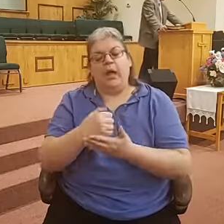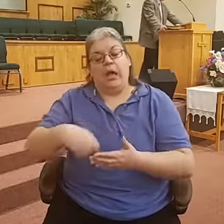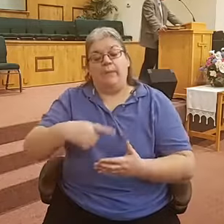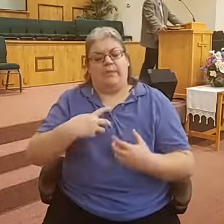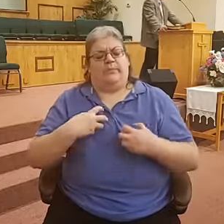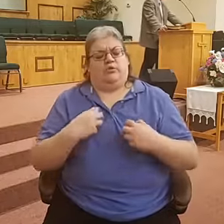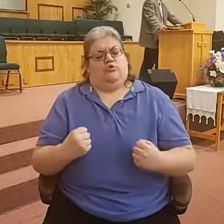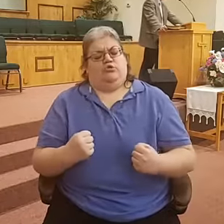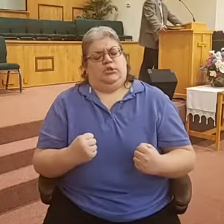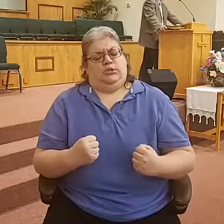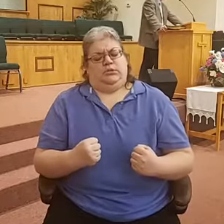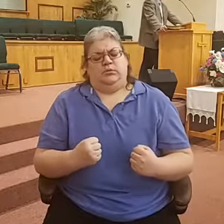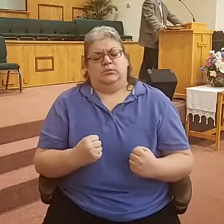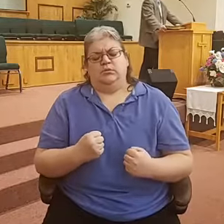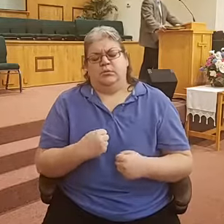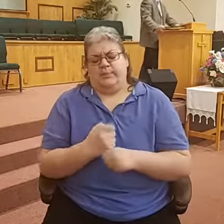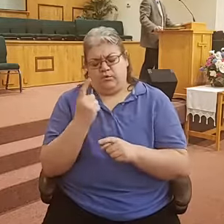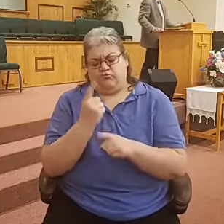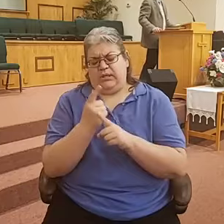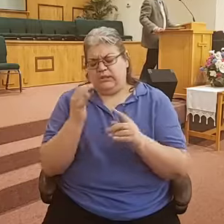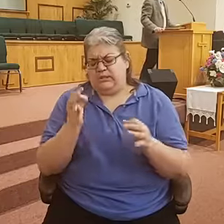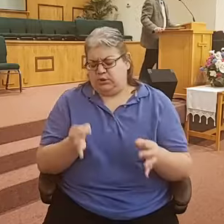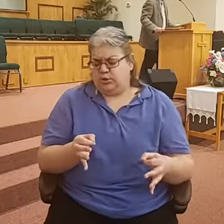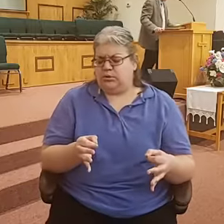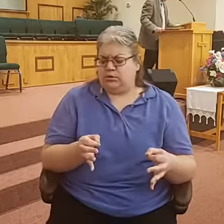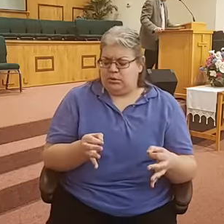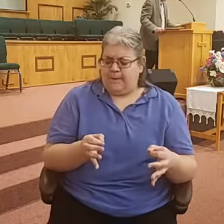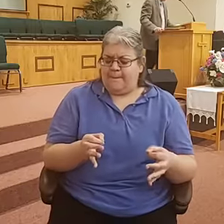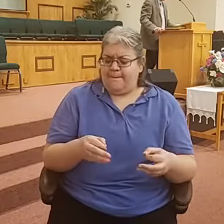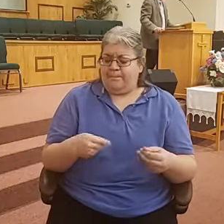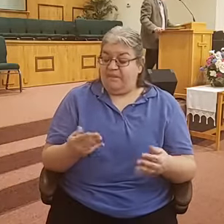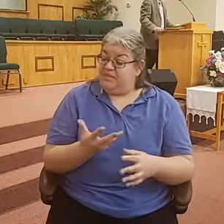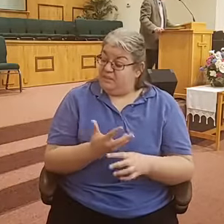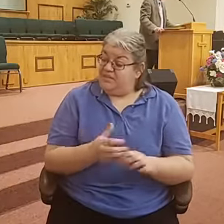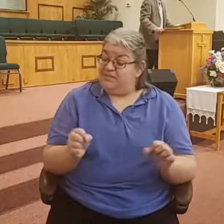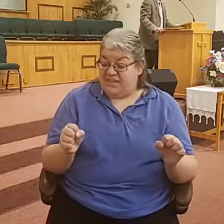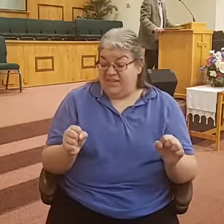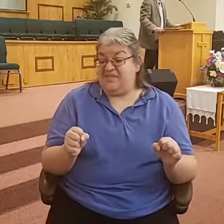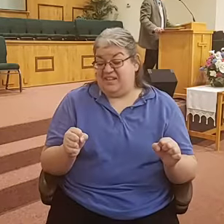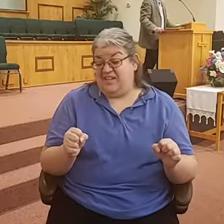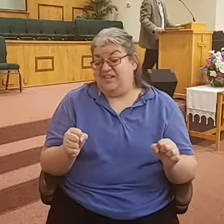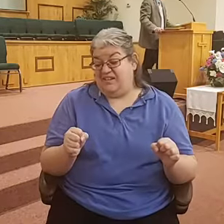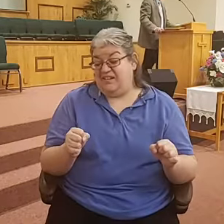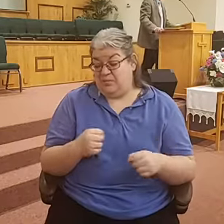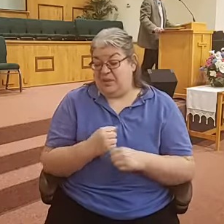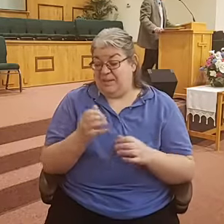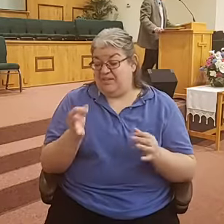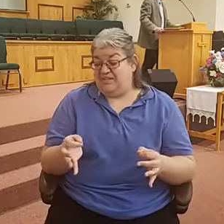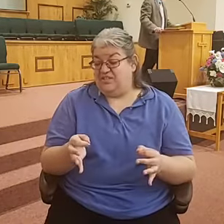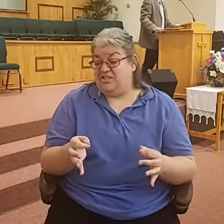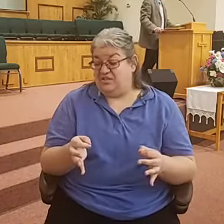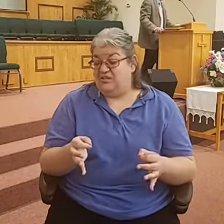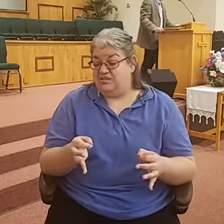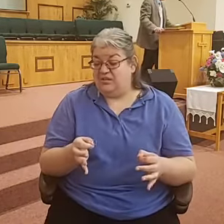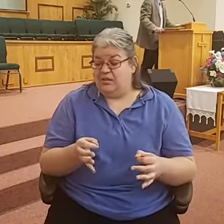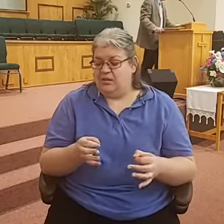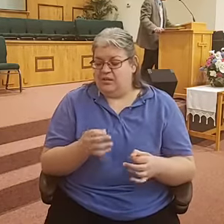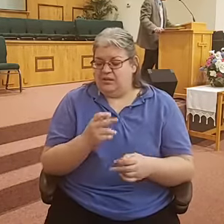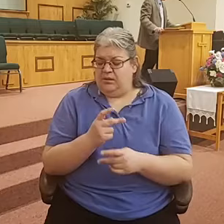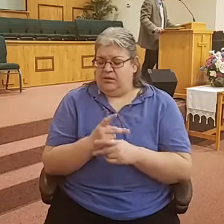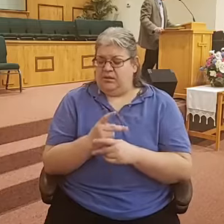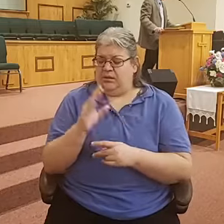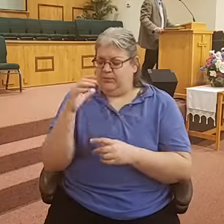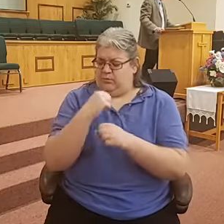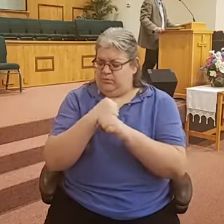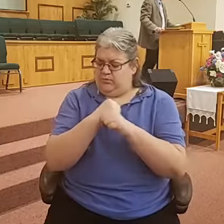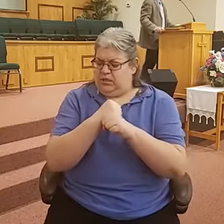make the right decision. Give them safety when they make these decisions. We pray that you keep your protective hand